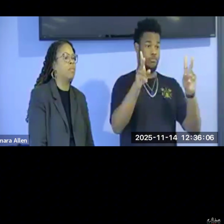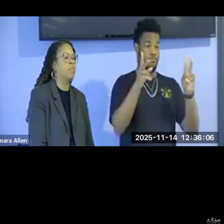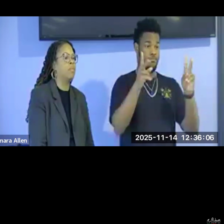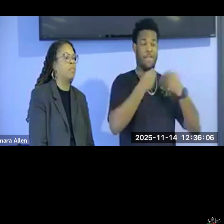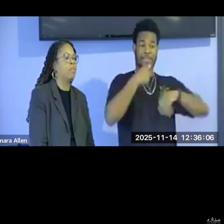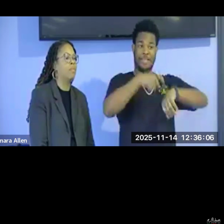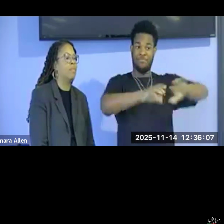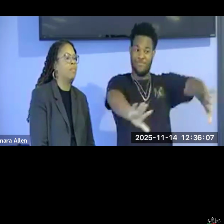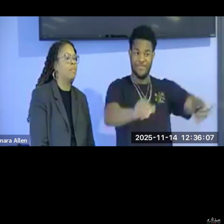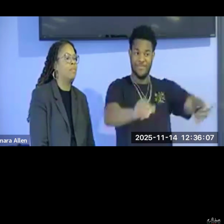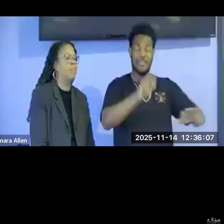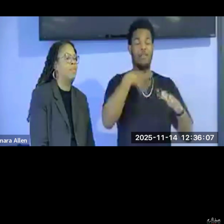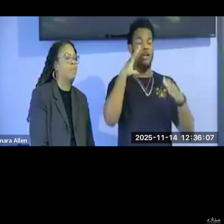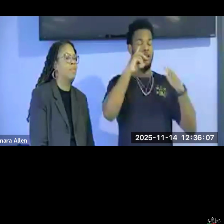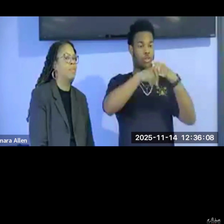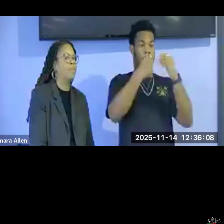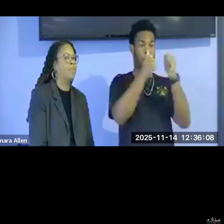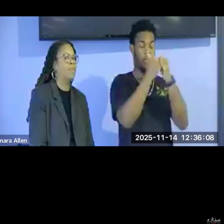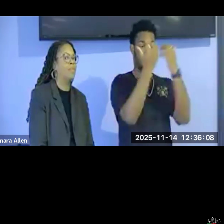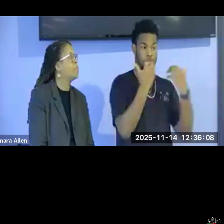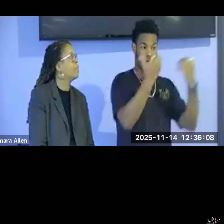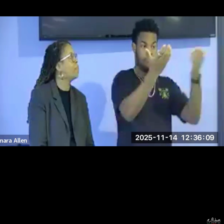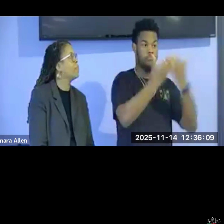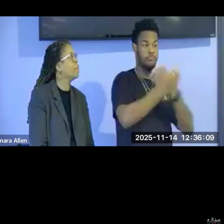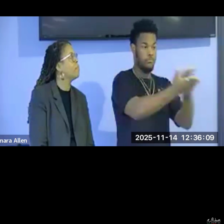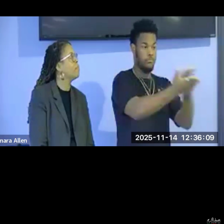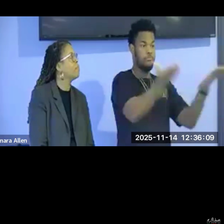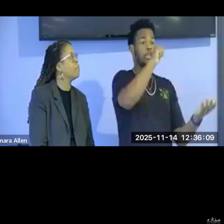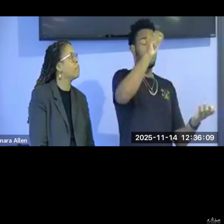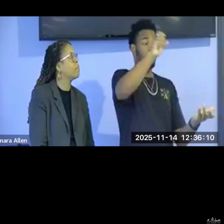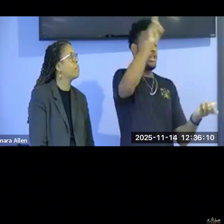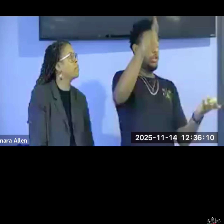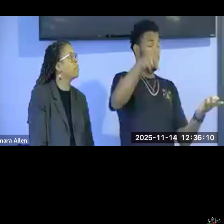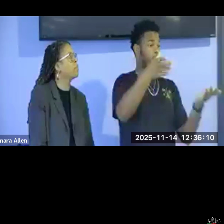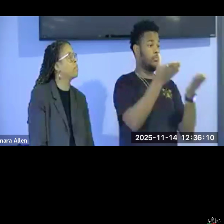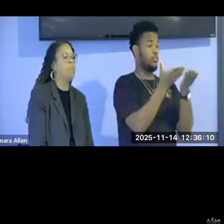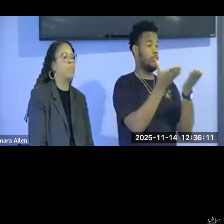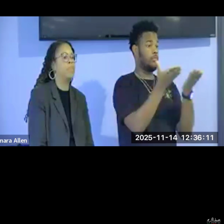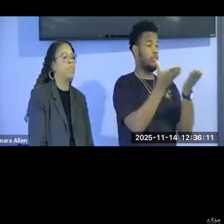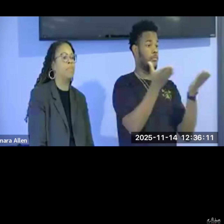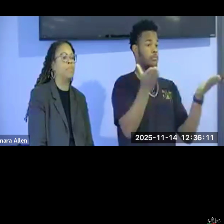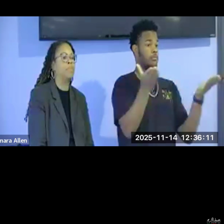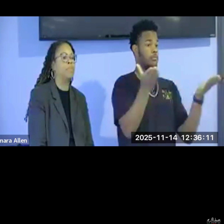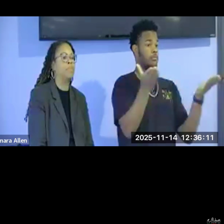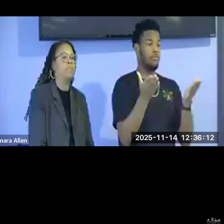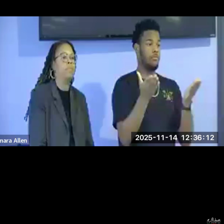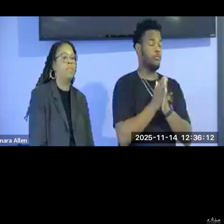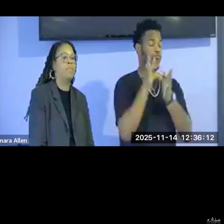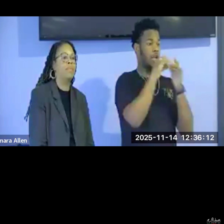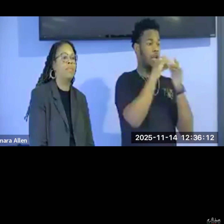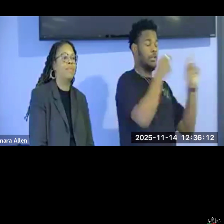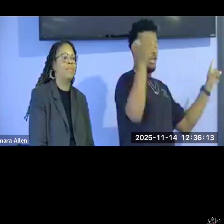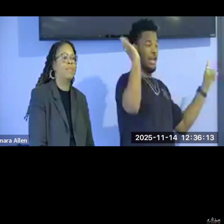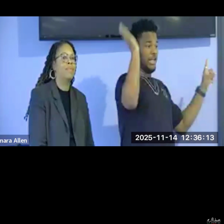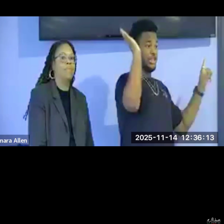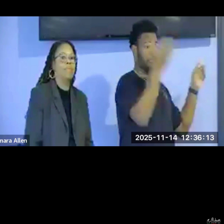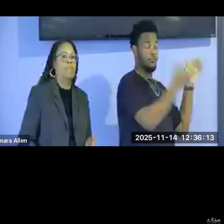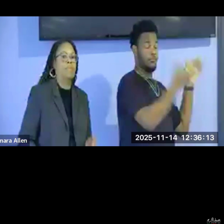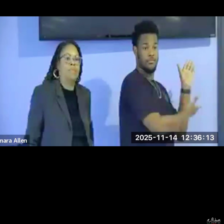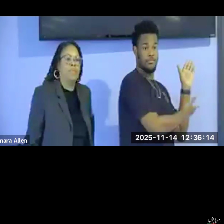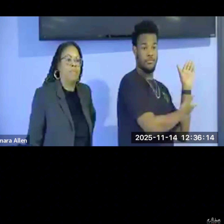person and also on Zoom. We have plenty of time, so let's manage that well. So let's ask the folks in the room, anyone